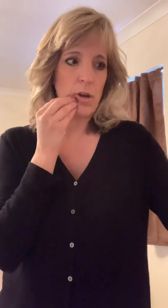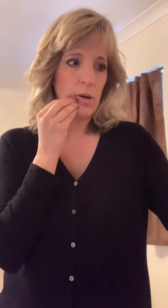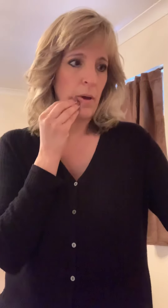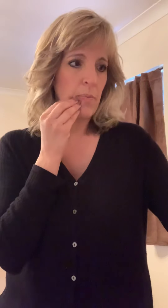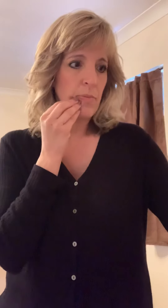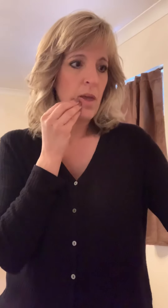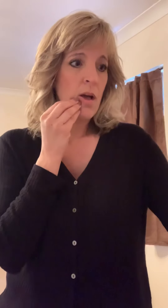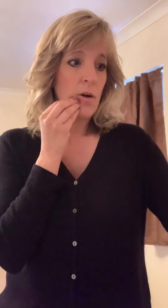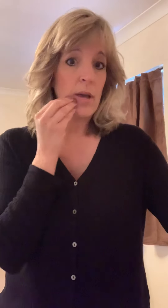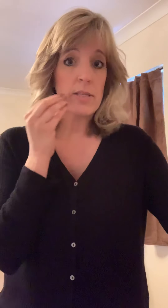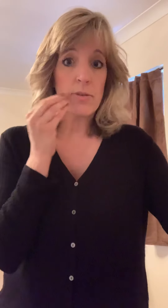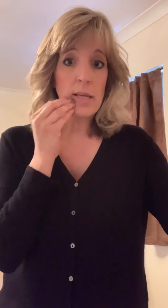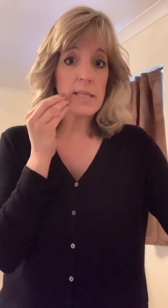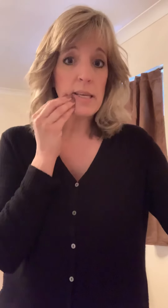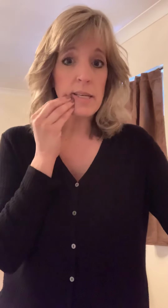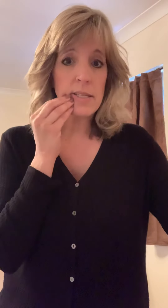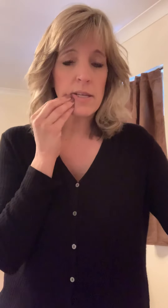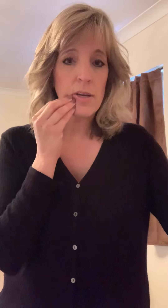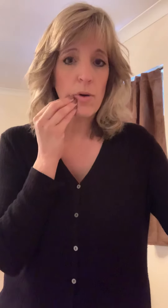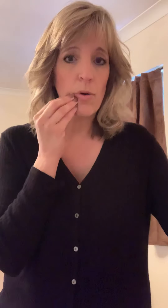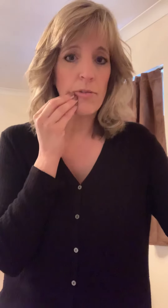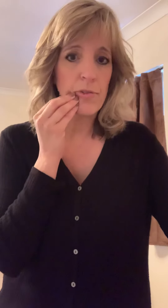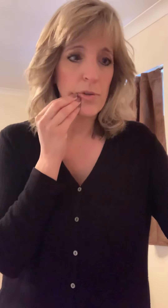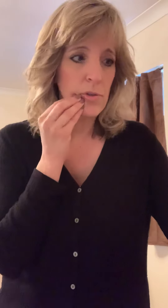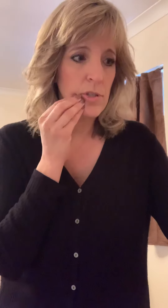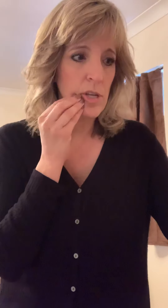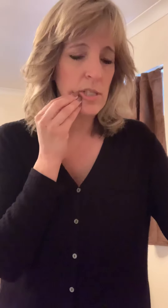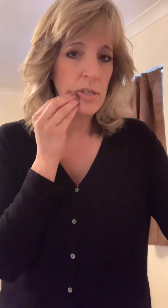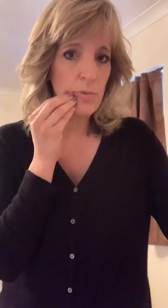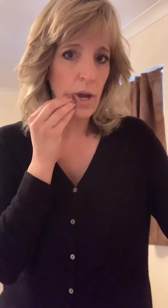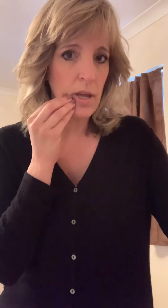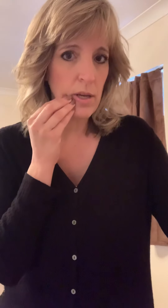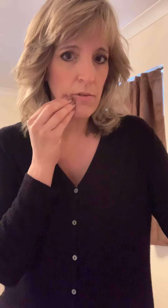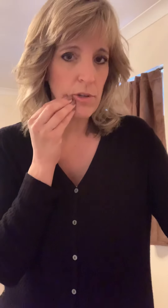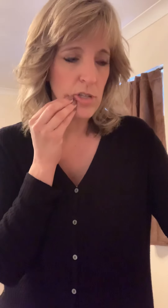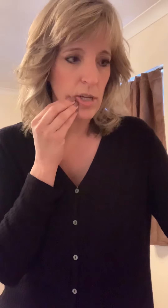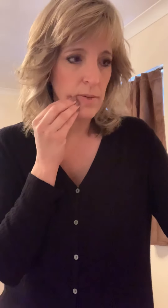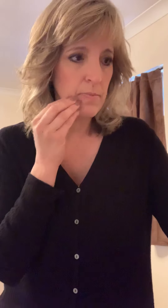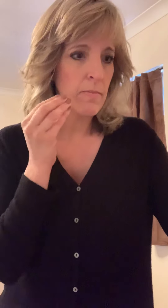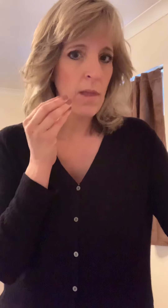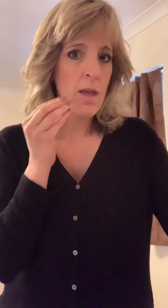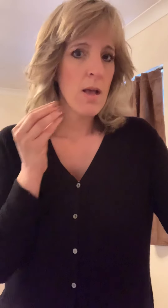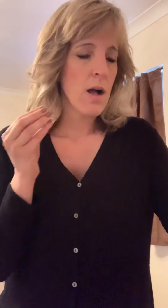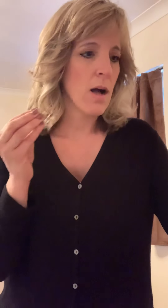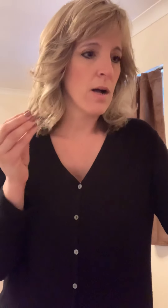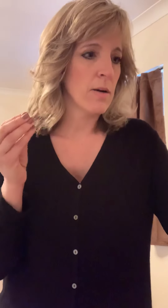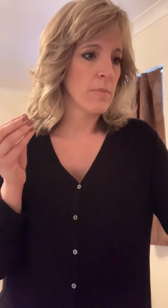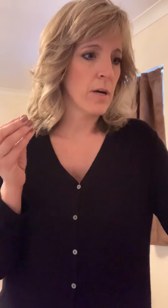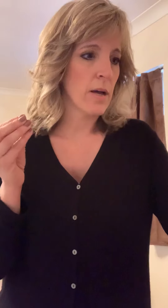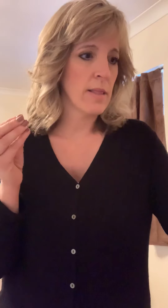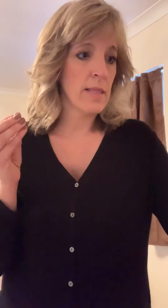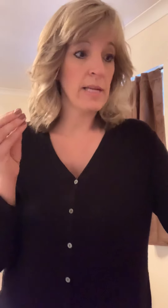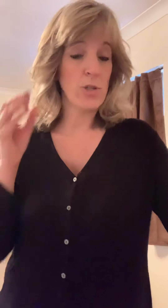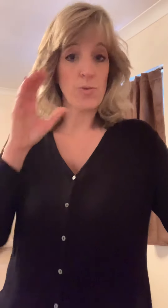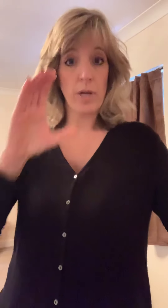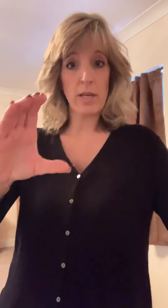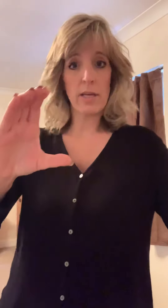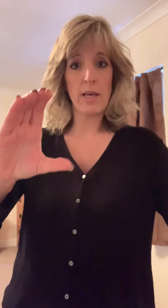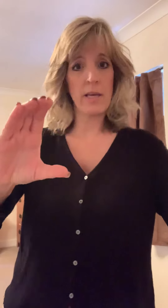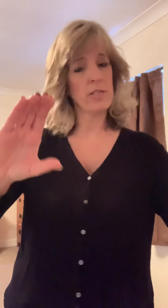about. Okay, so that's eat or food, just to the right of your chin. And then drink is just